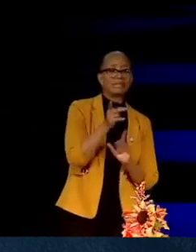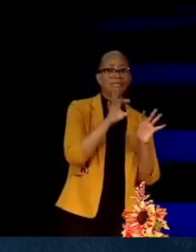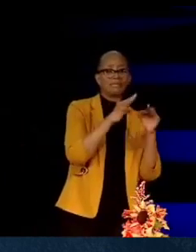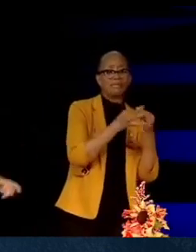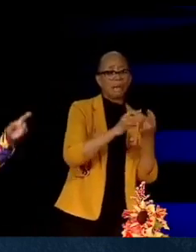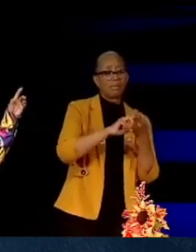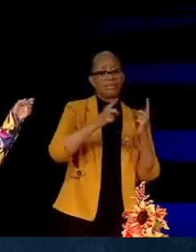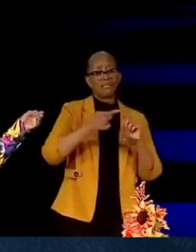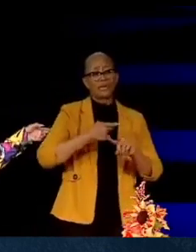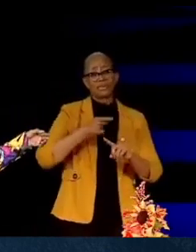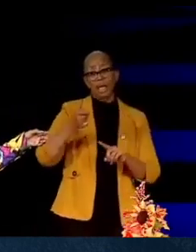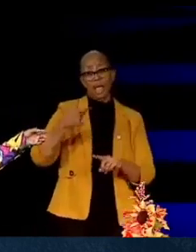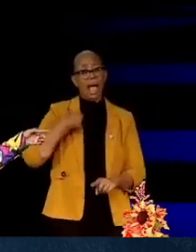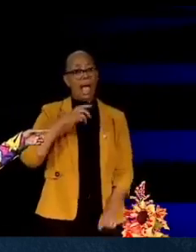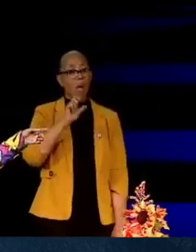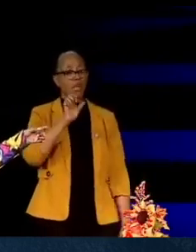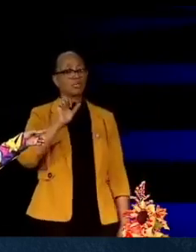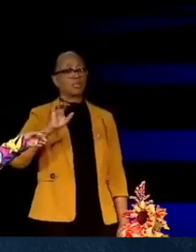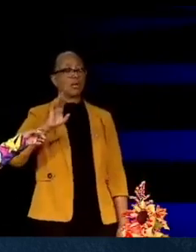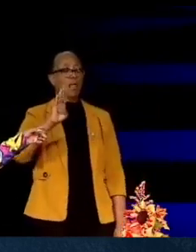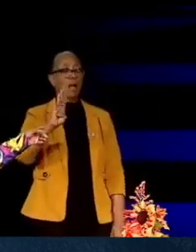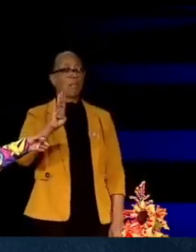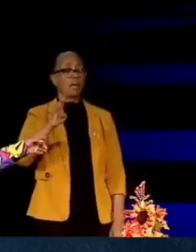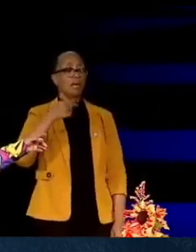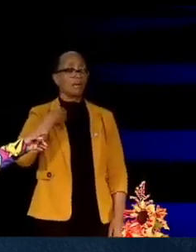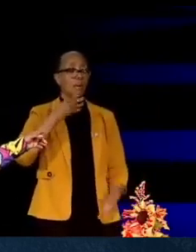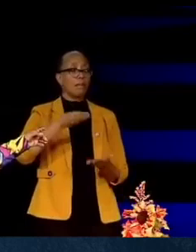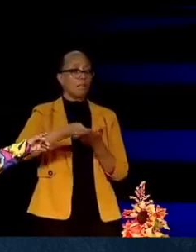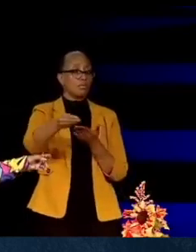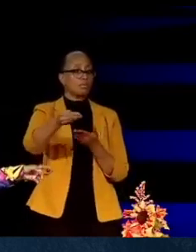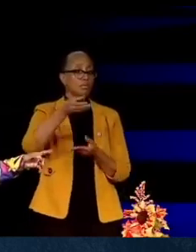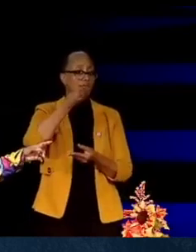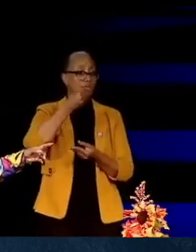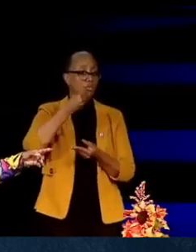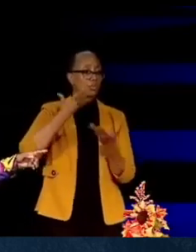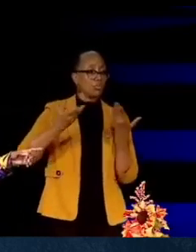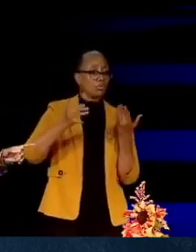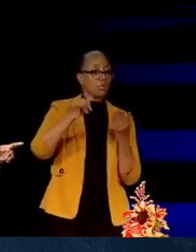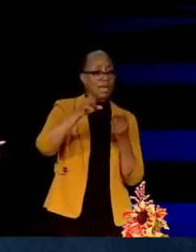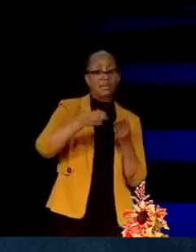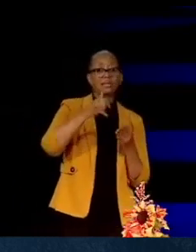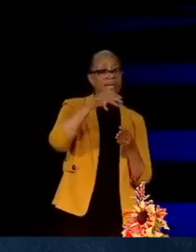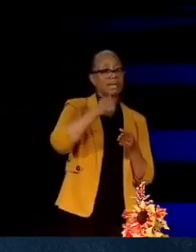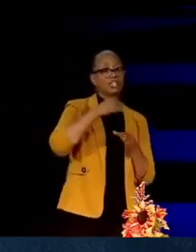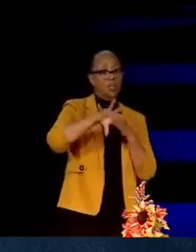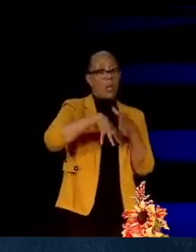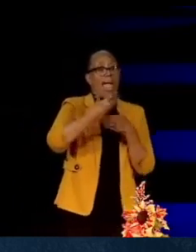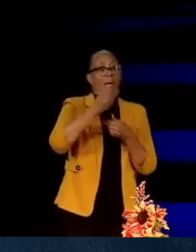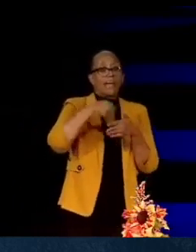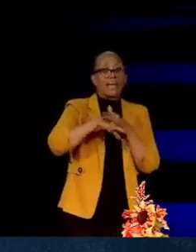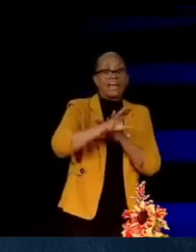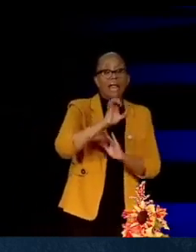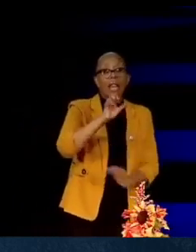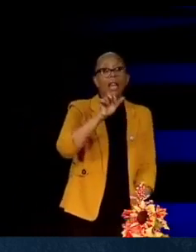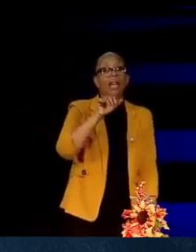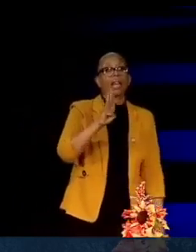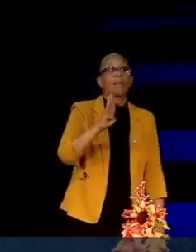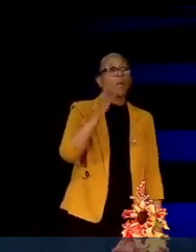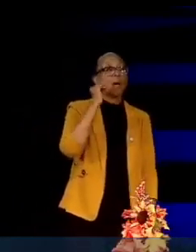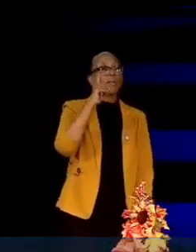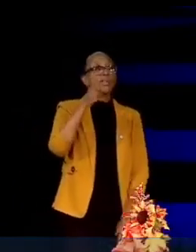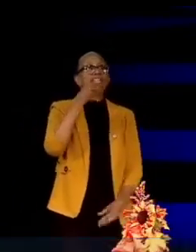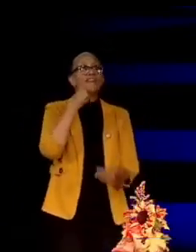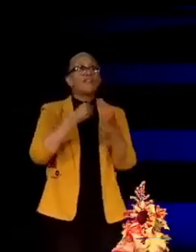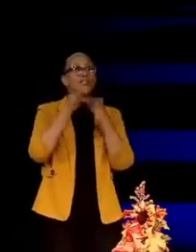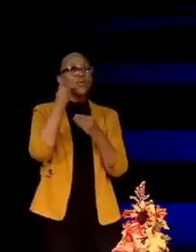the club, I went to the club the other week. Come on, and got a soul in Atlanta. That's what I did. Say, yes, you did. Because they had a fish sandwich